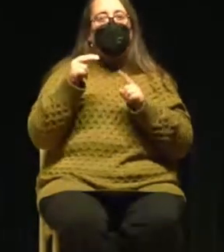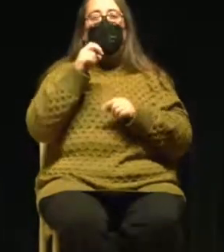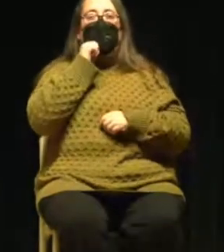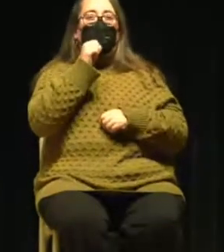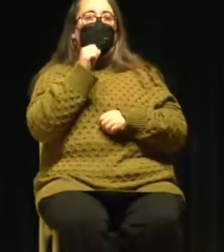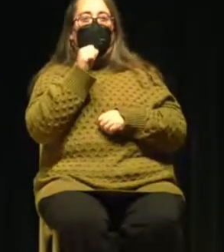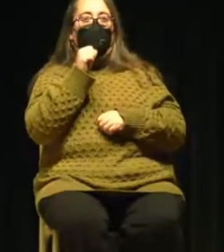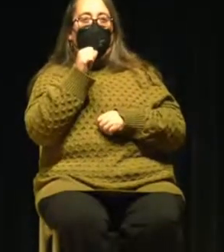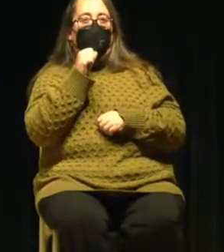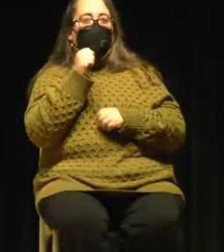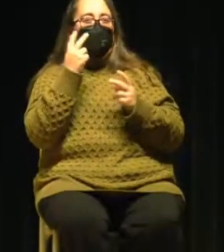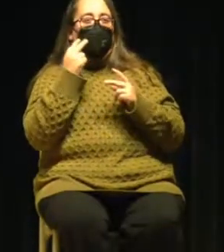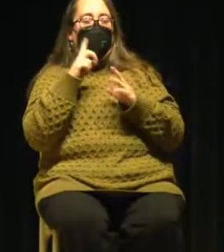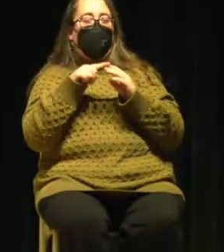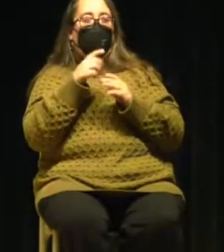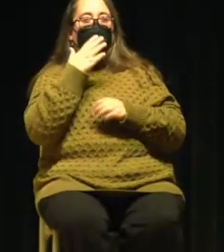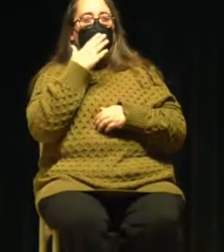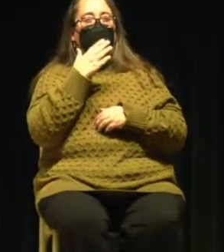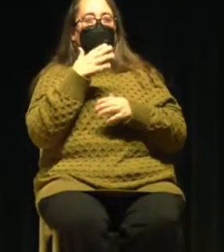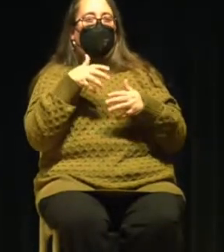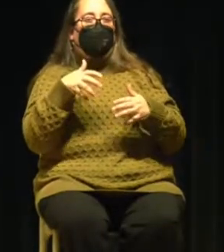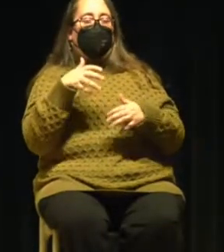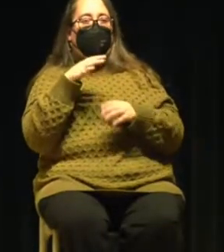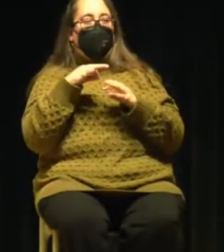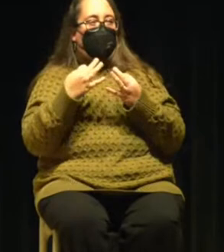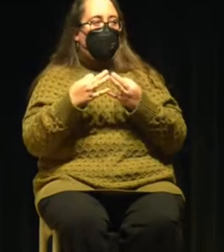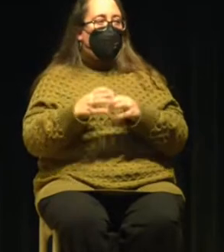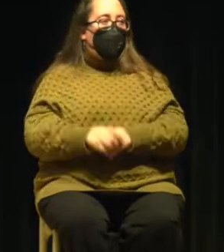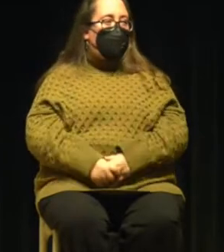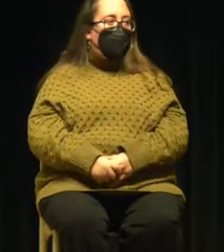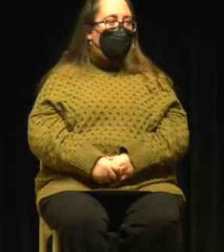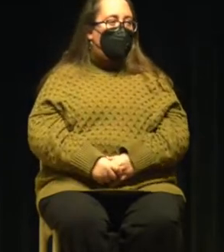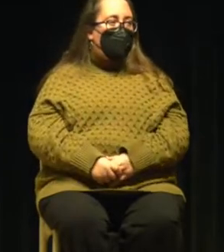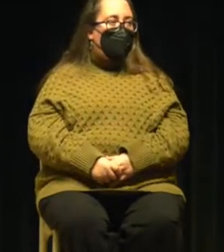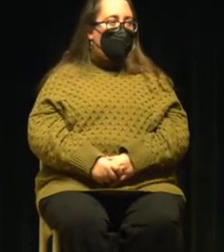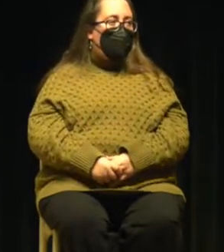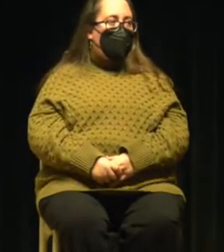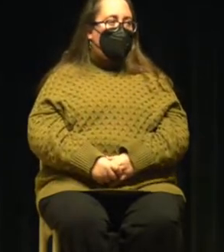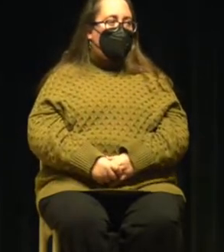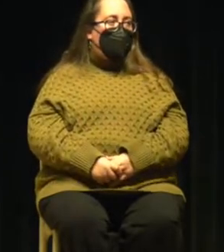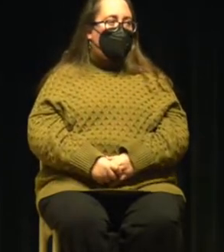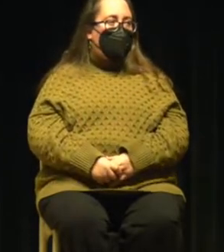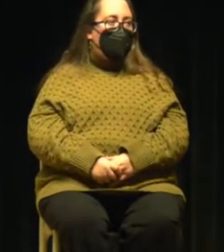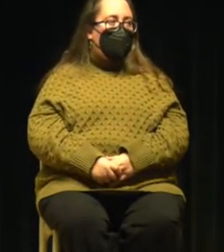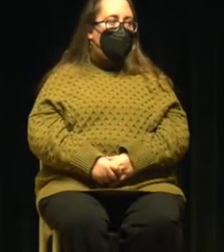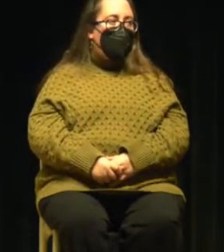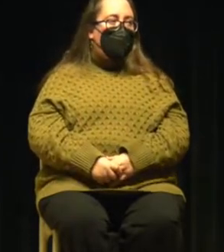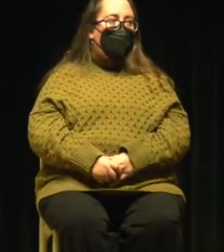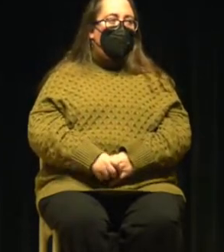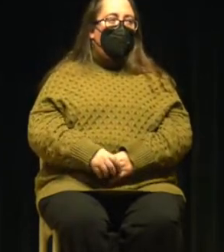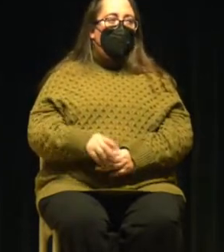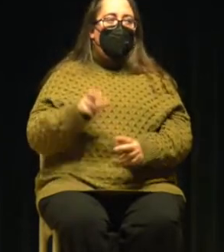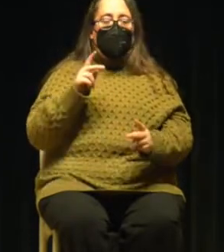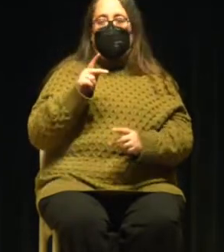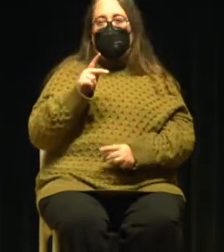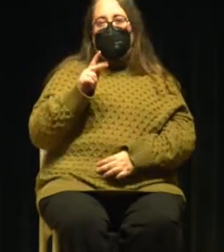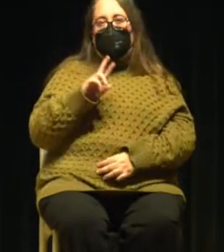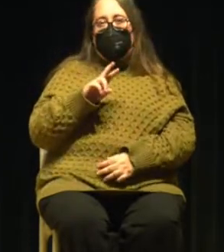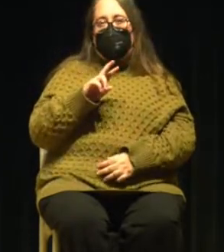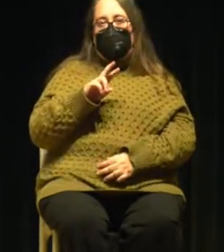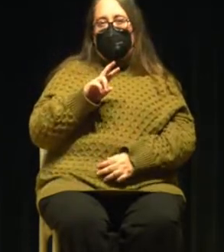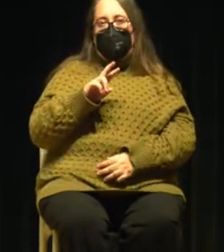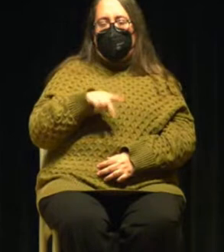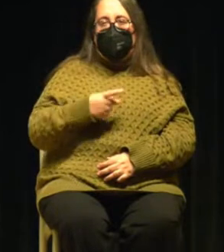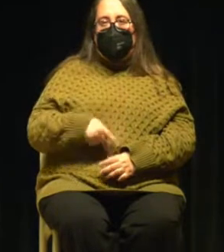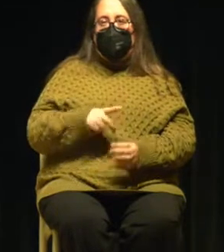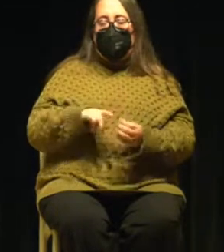family. And there are people who get that enraged about your opinions about these